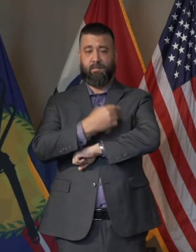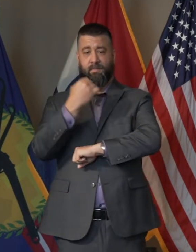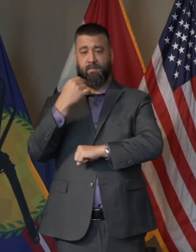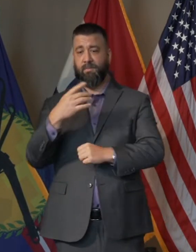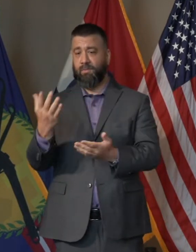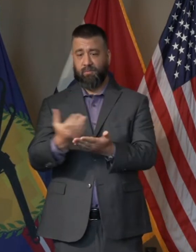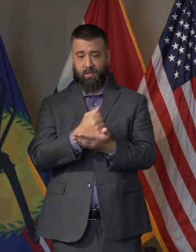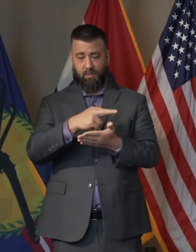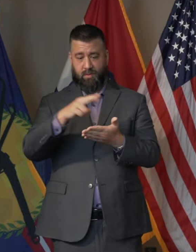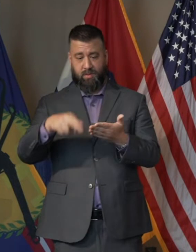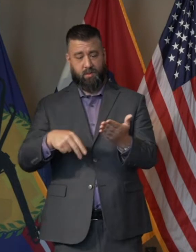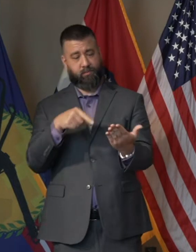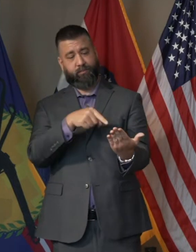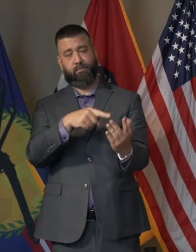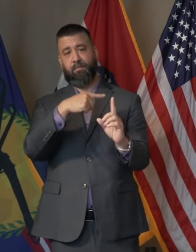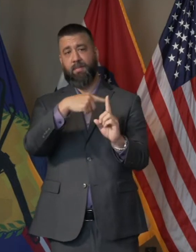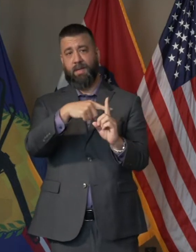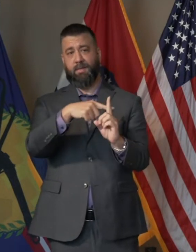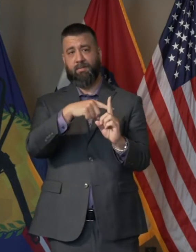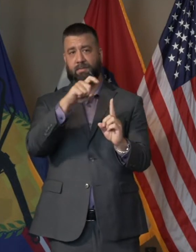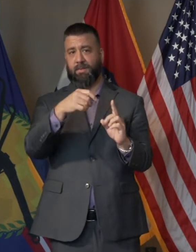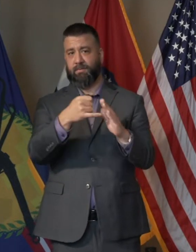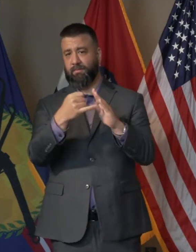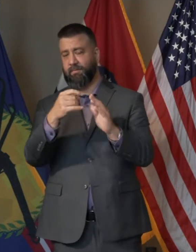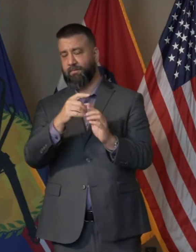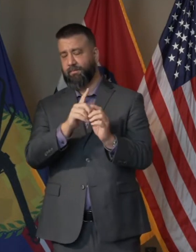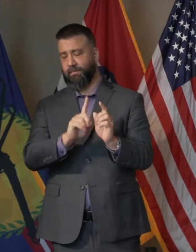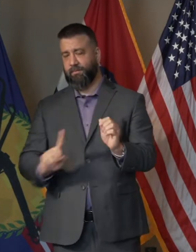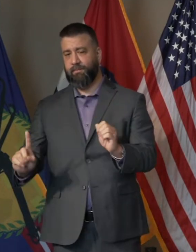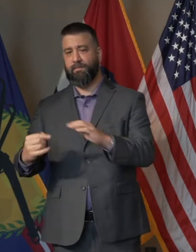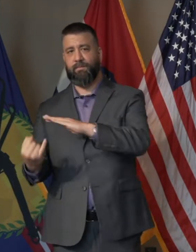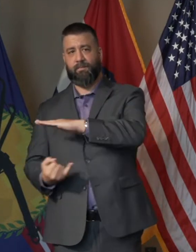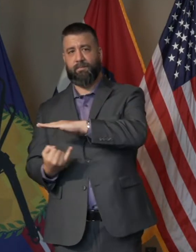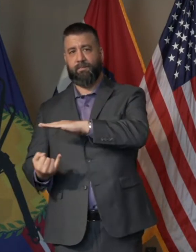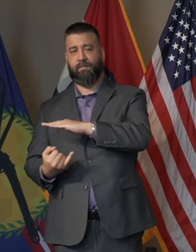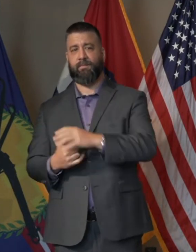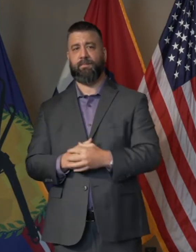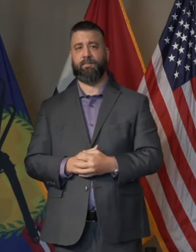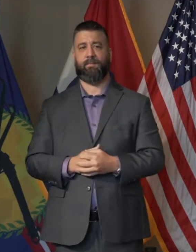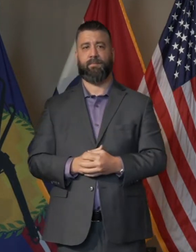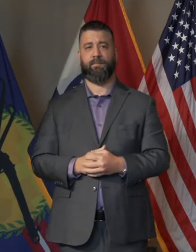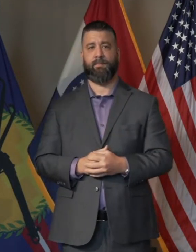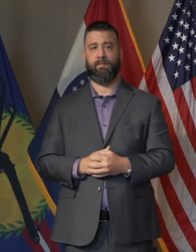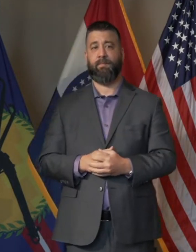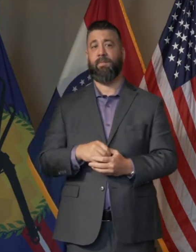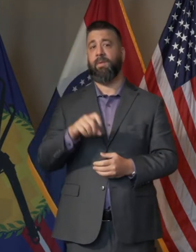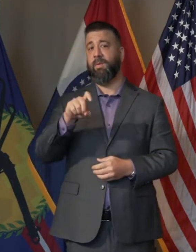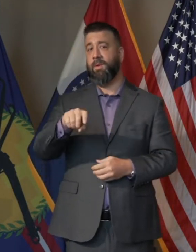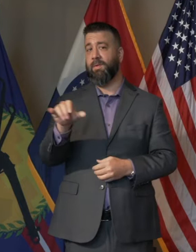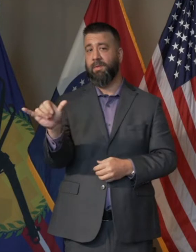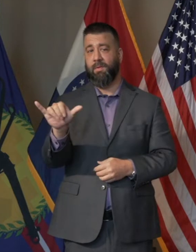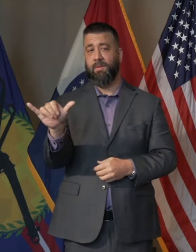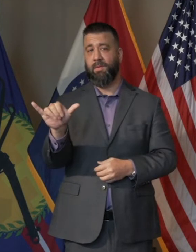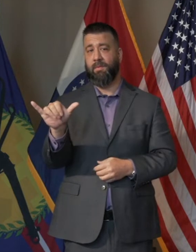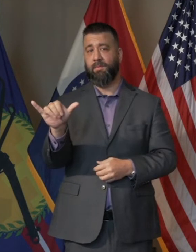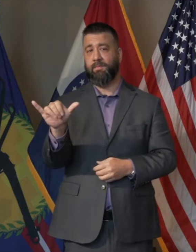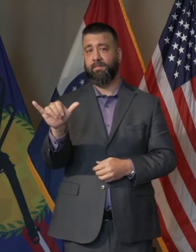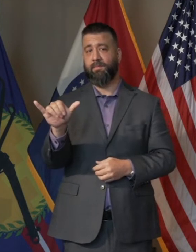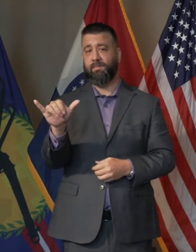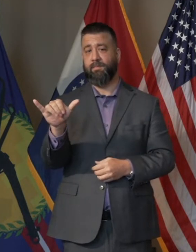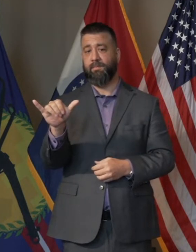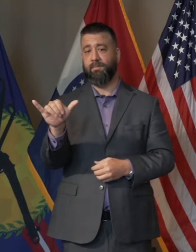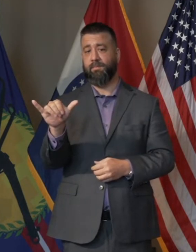positive, or 10 days from the time where you had the first symptoms. You must also